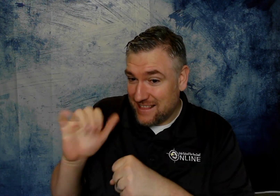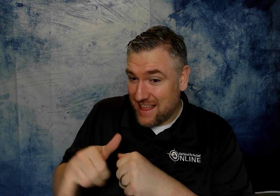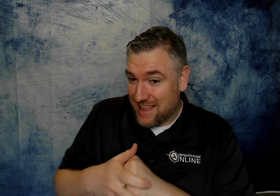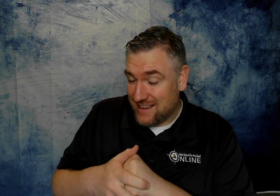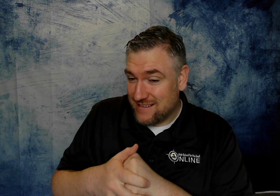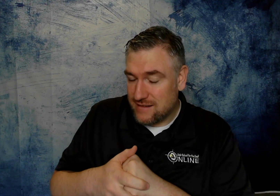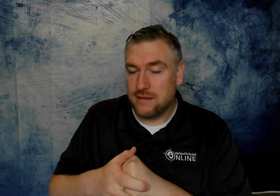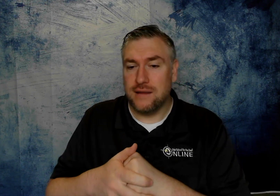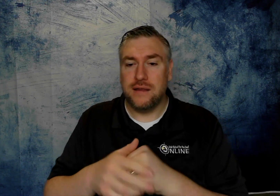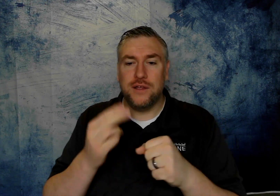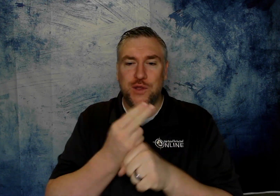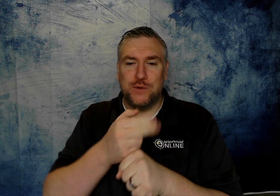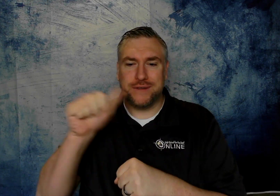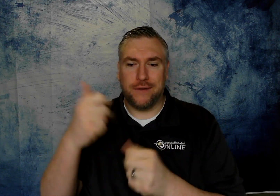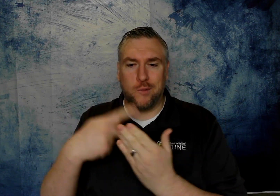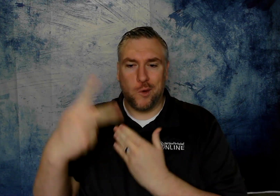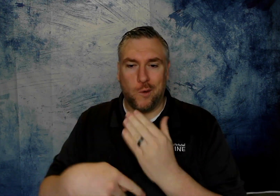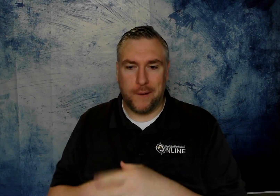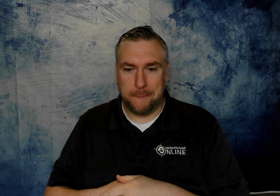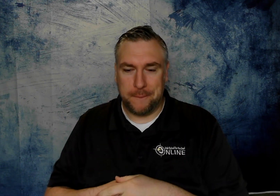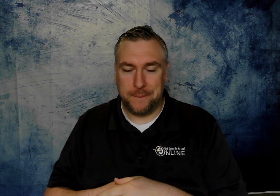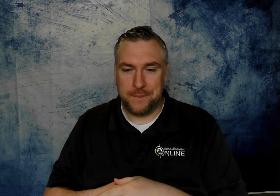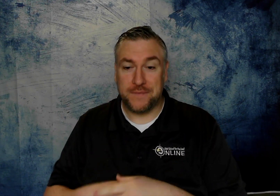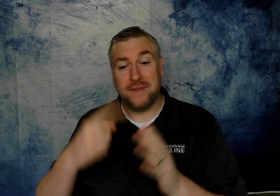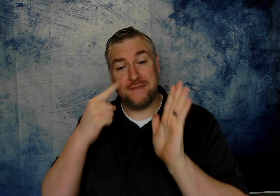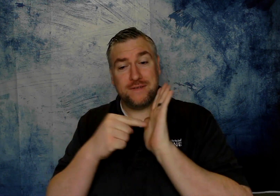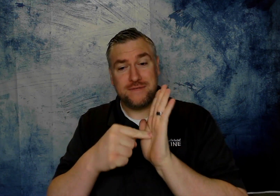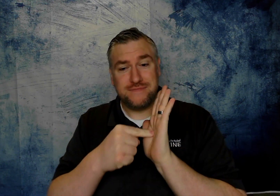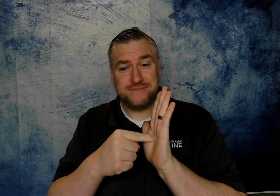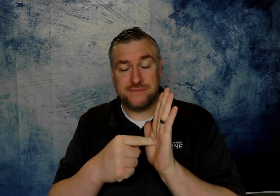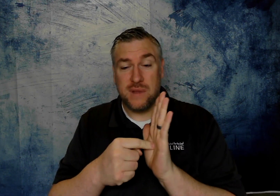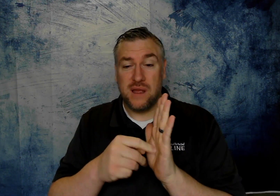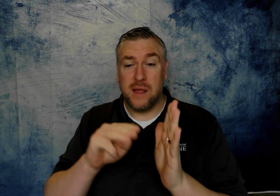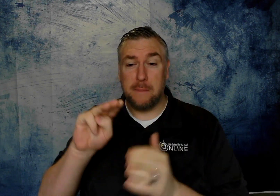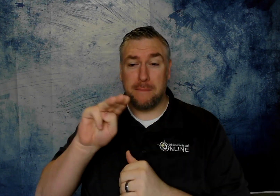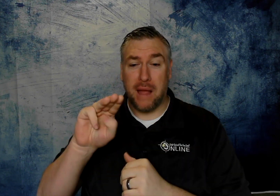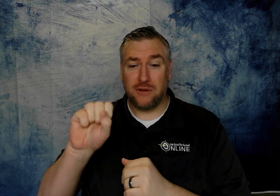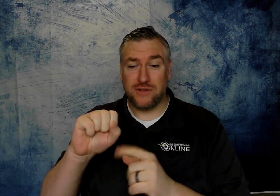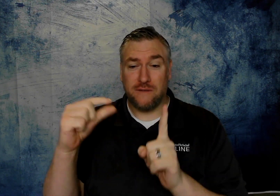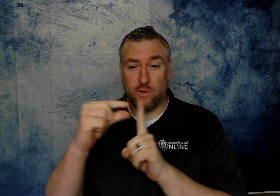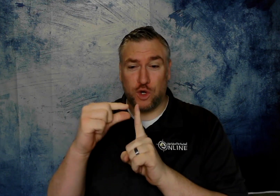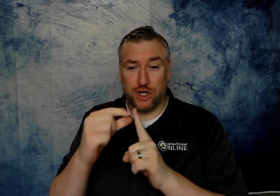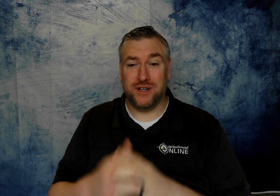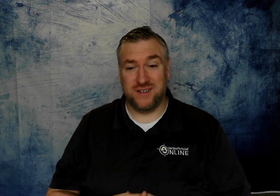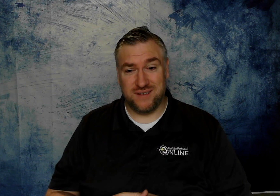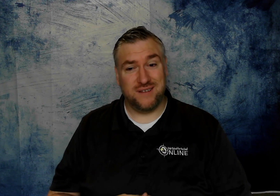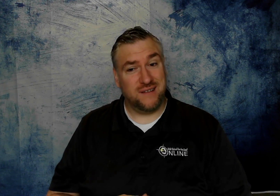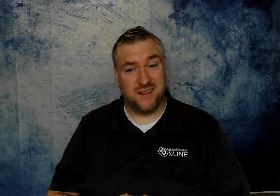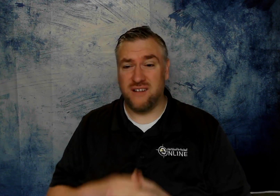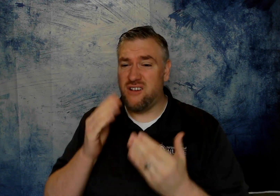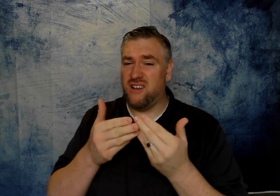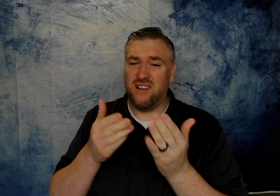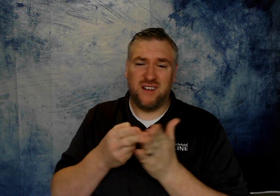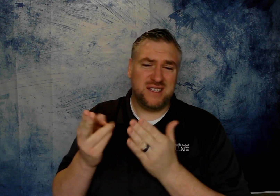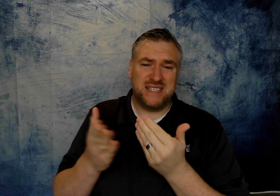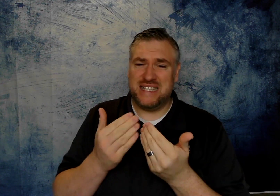the easiest way to do that? Use another program. For example, Microsoft Word.